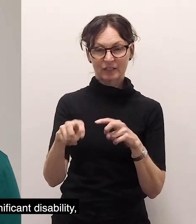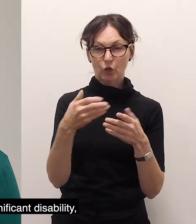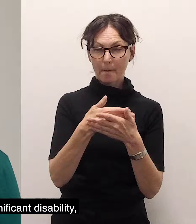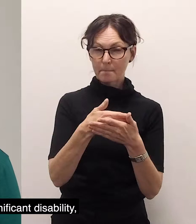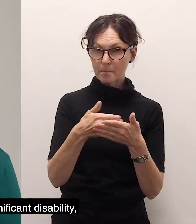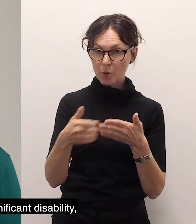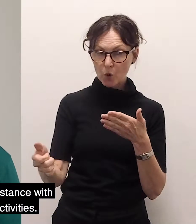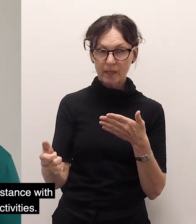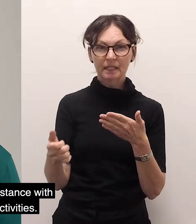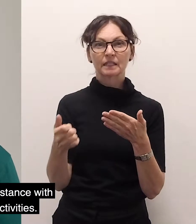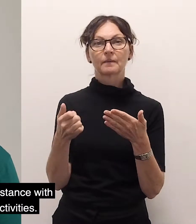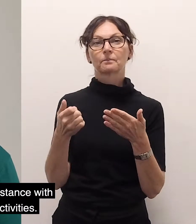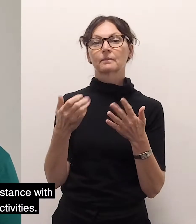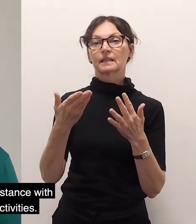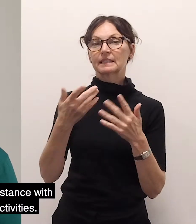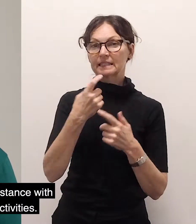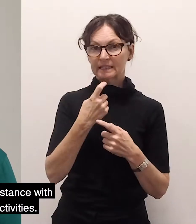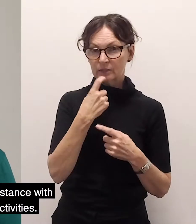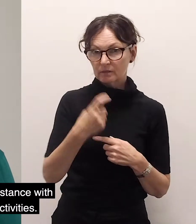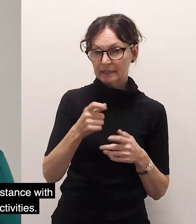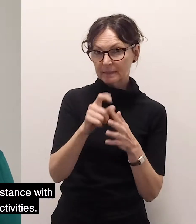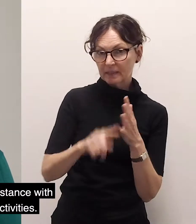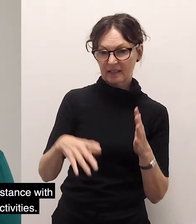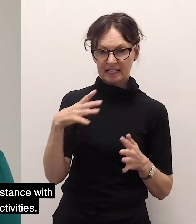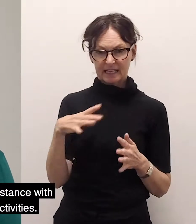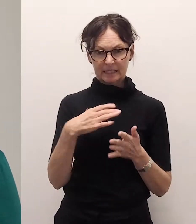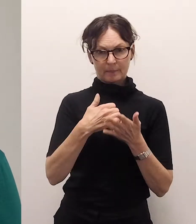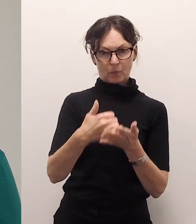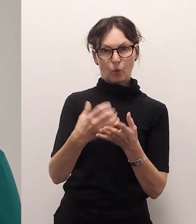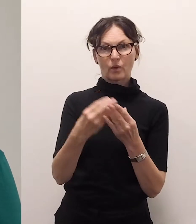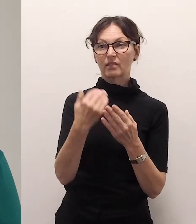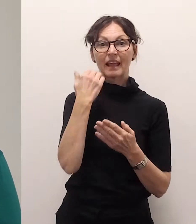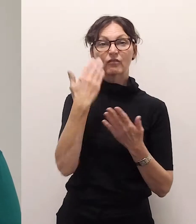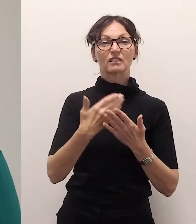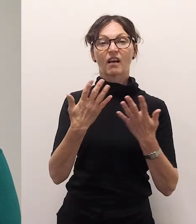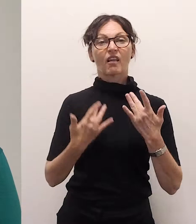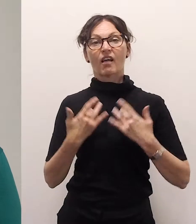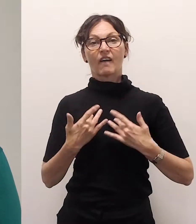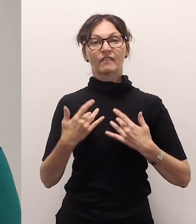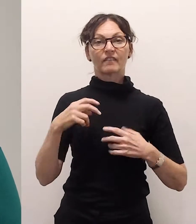and significant disability who need assistance with everyday activities.